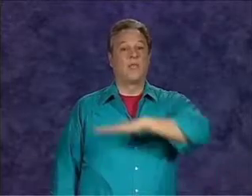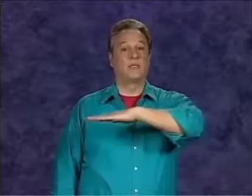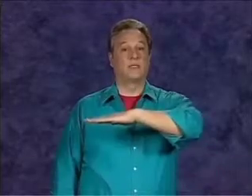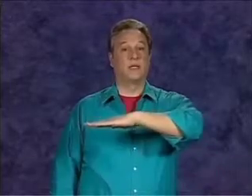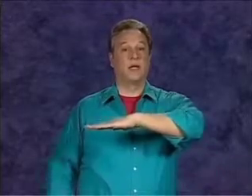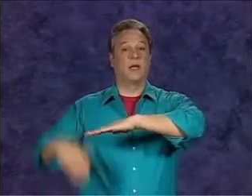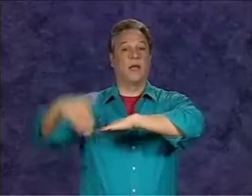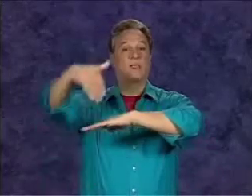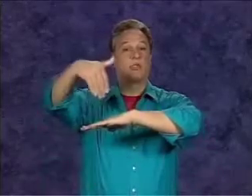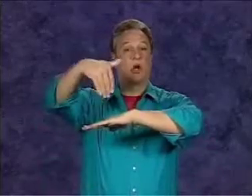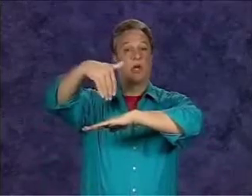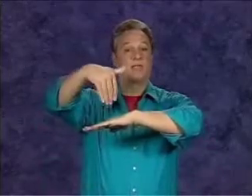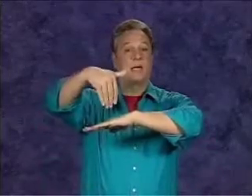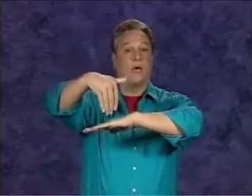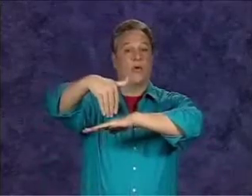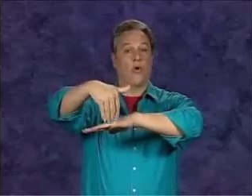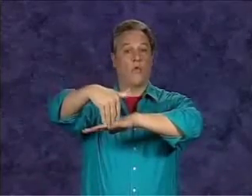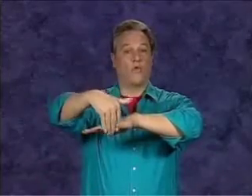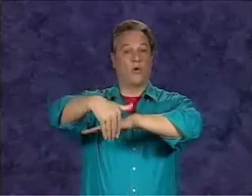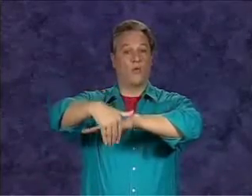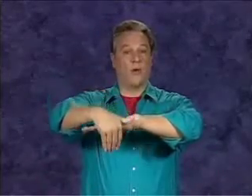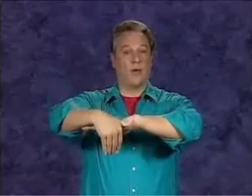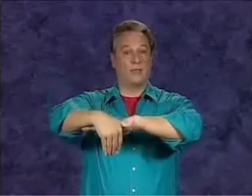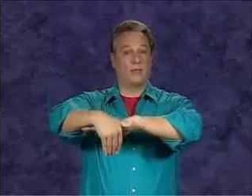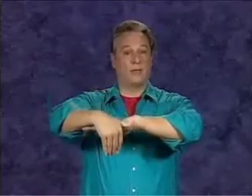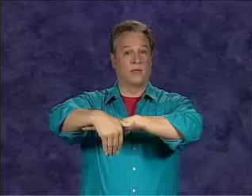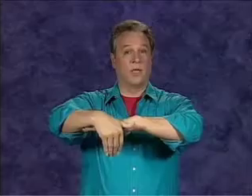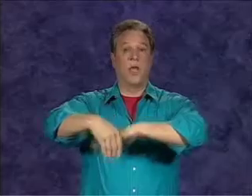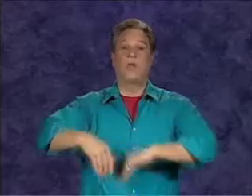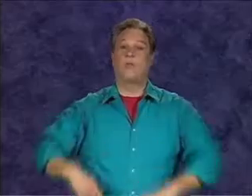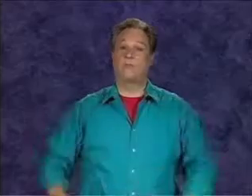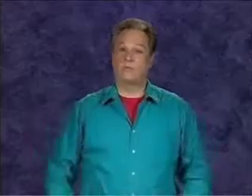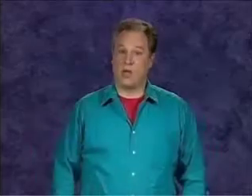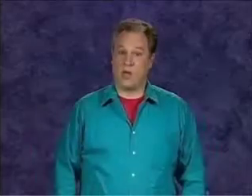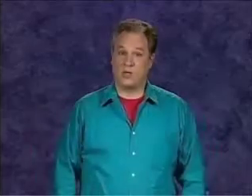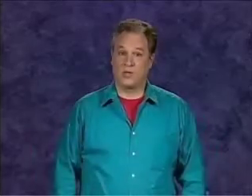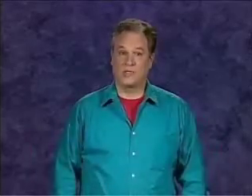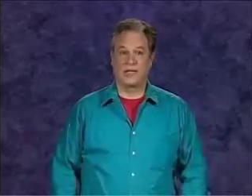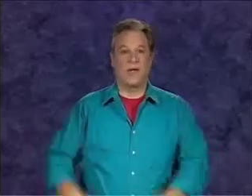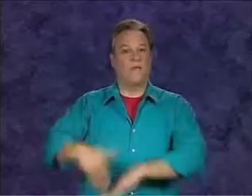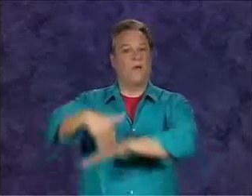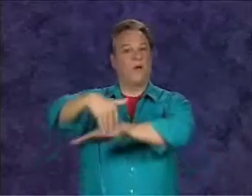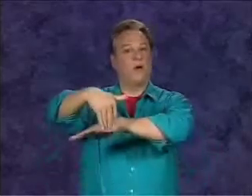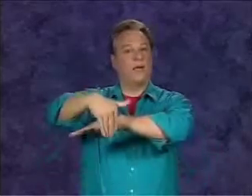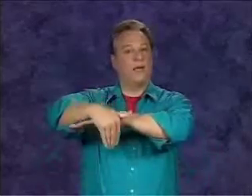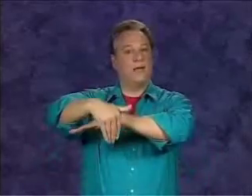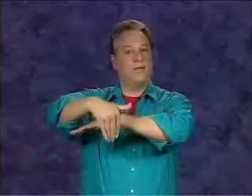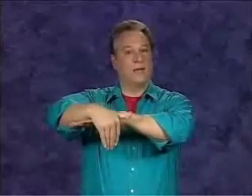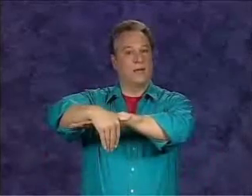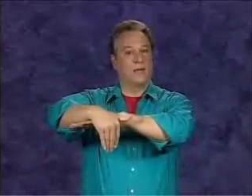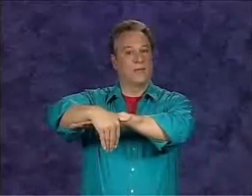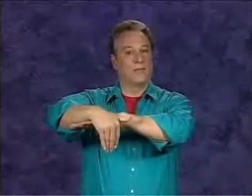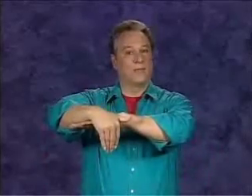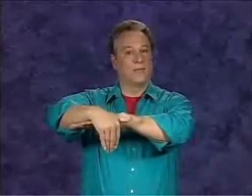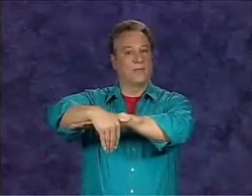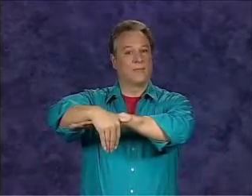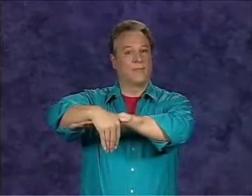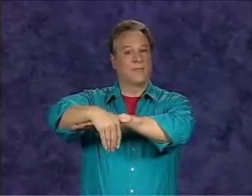The sun has gone down over the horizon. This is also the sign for evening.